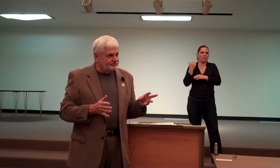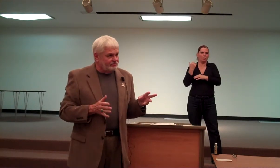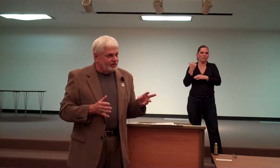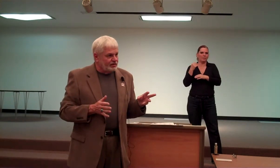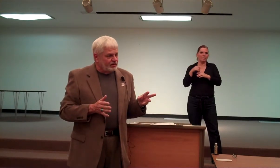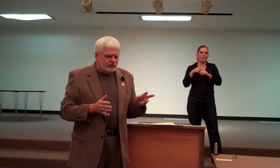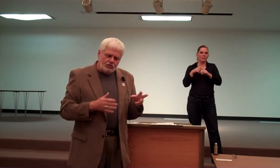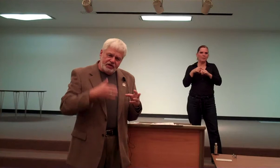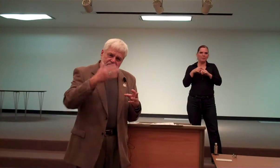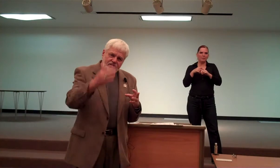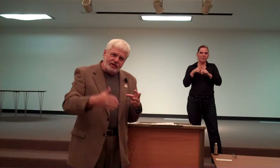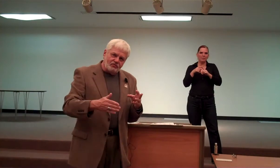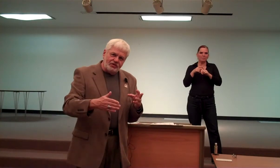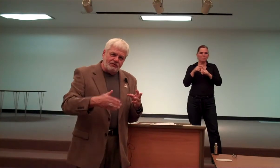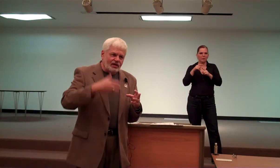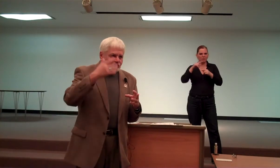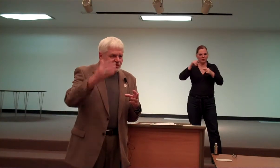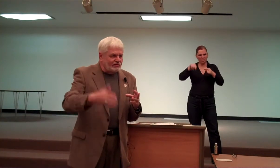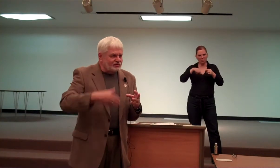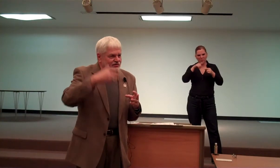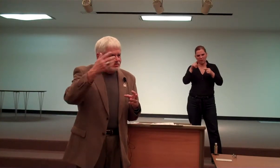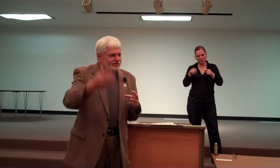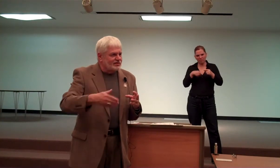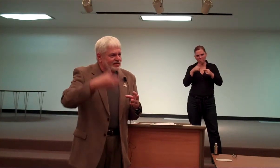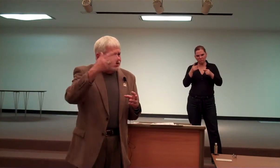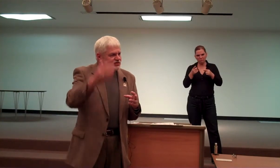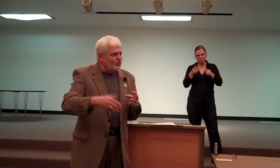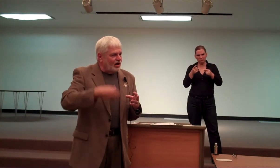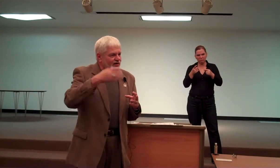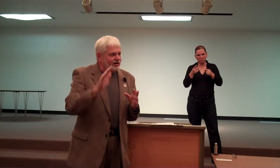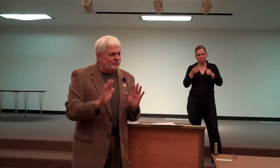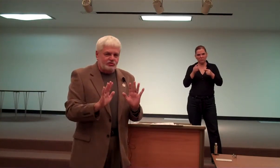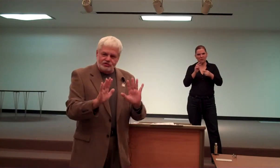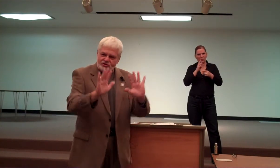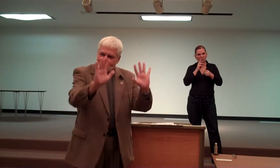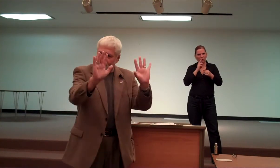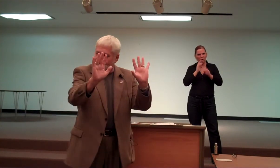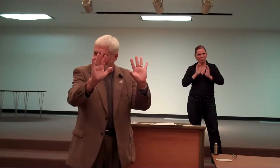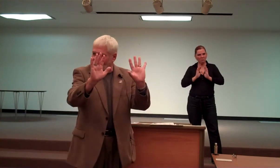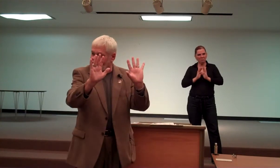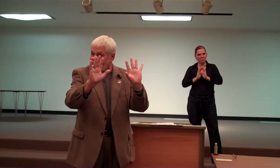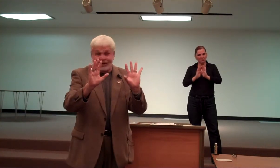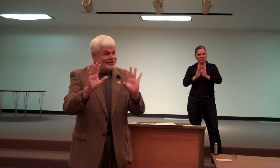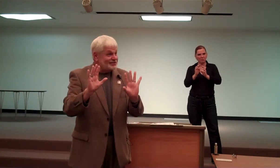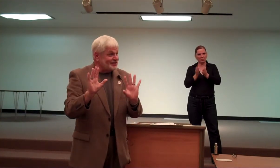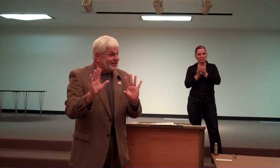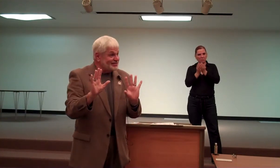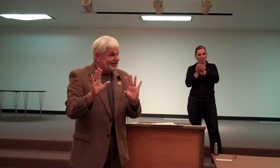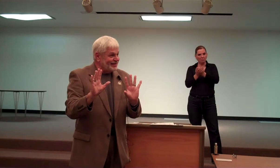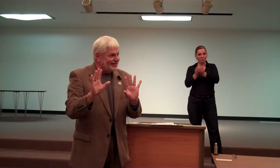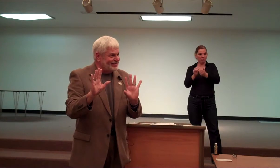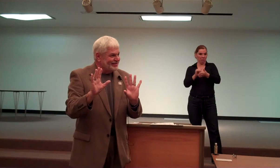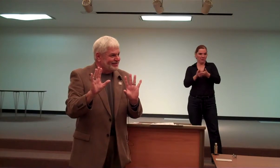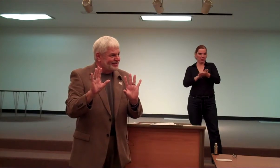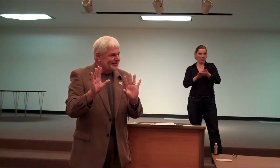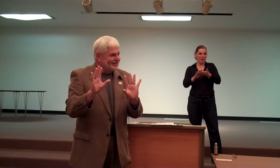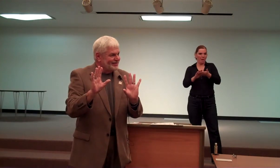of it. Now, we could turn that wheel hits the water and pushes the boat forward. Hey, this is a nice